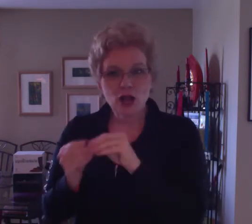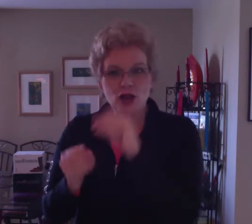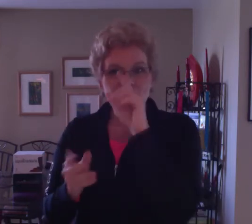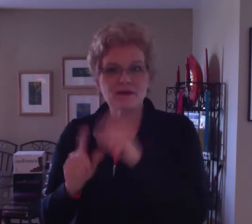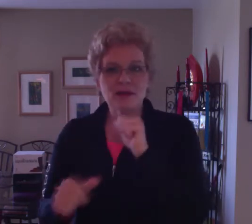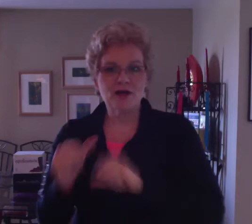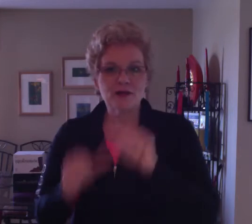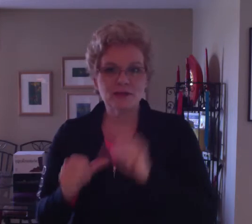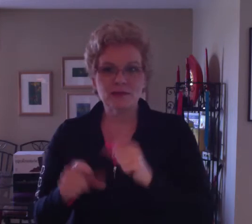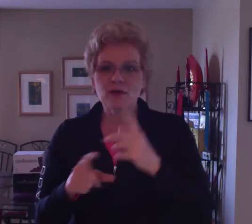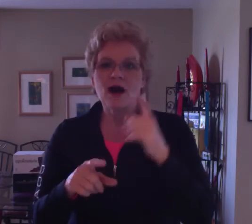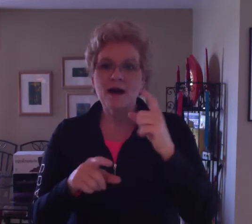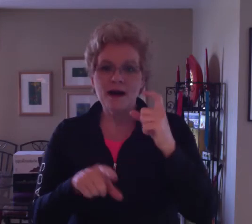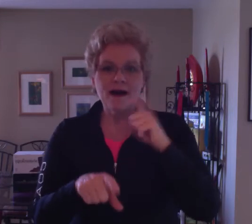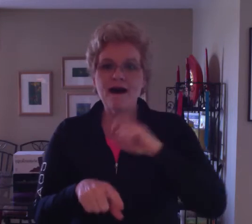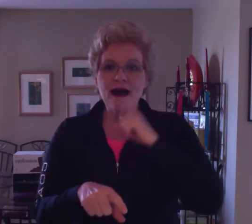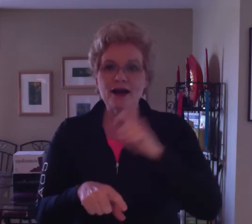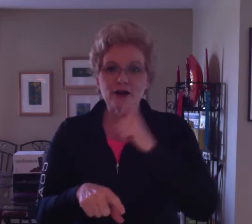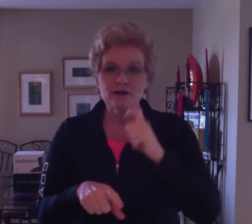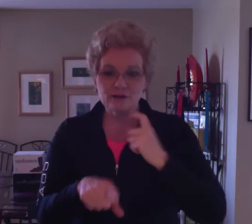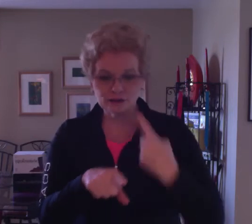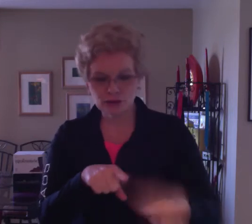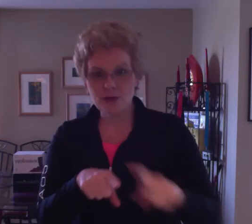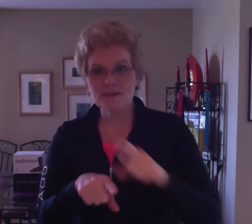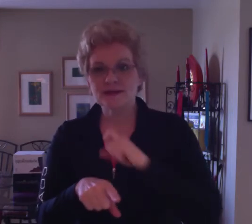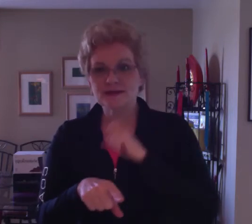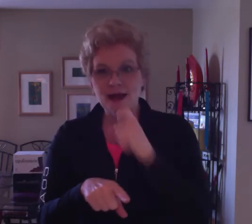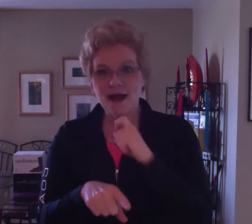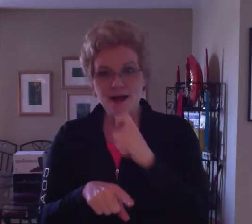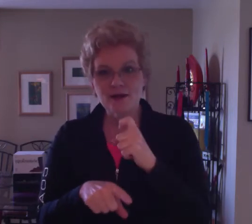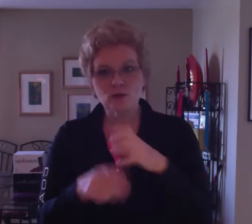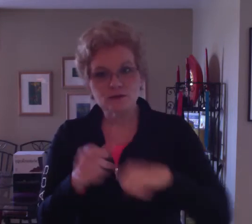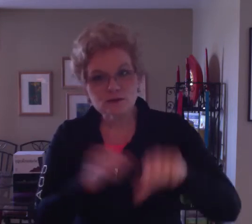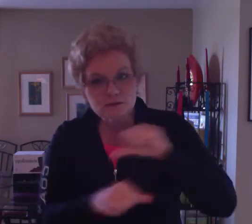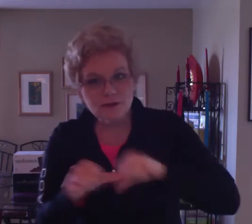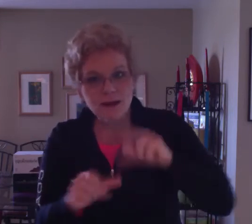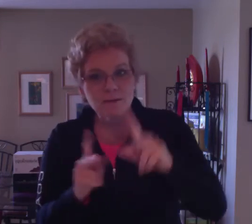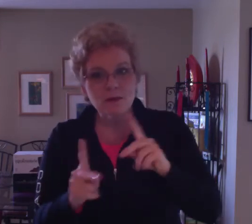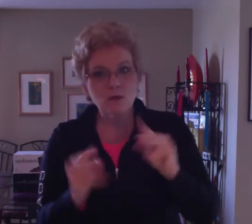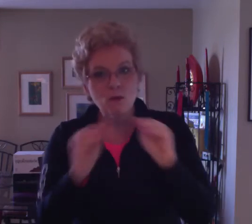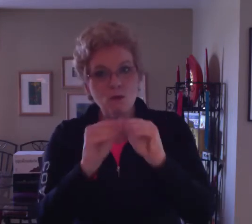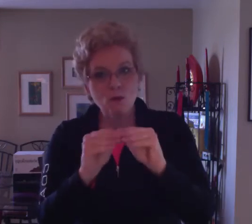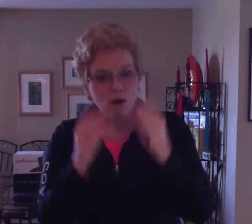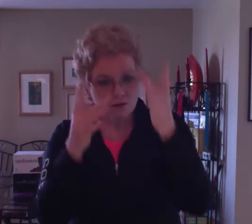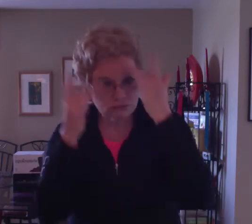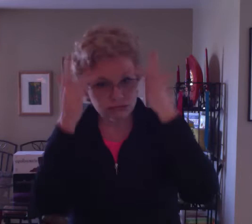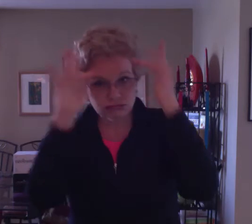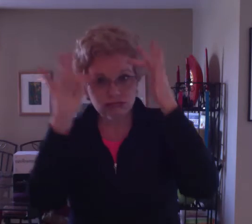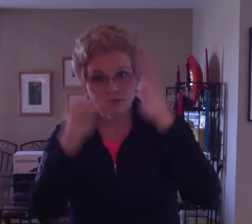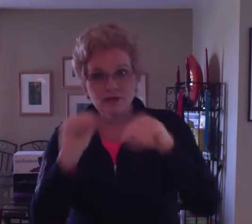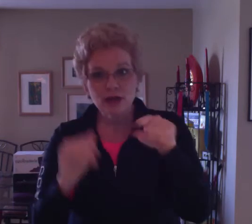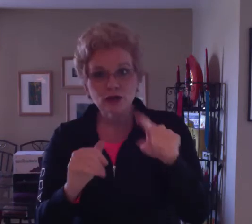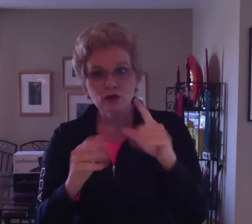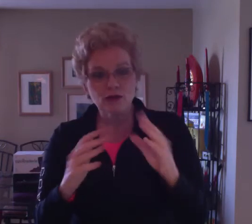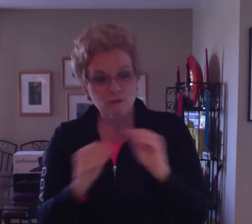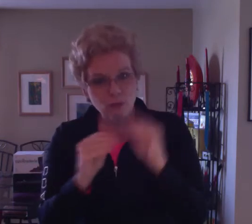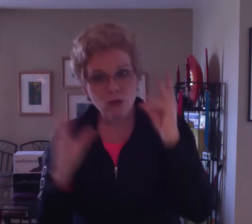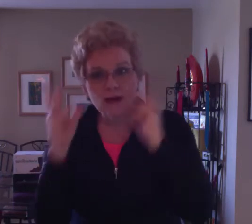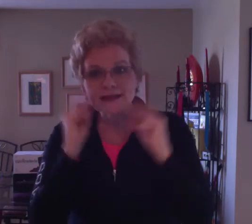another. You have to surround yourself with people that have more experience than you in this business, that lift you up, and that really can